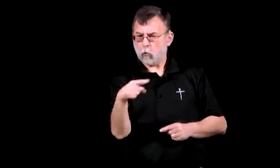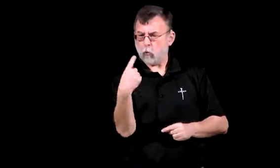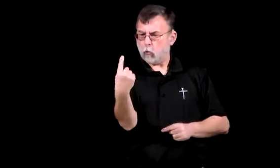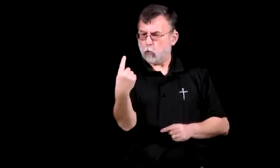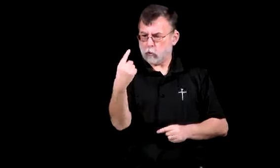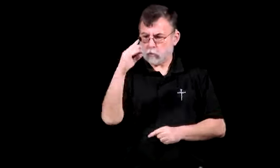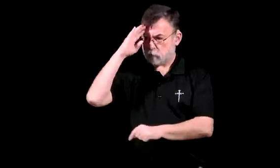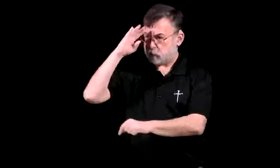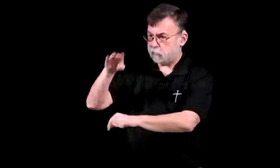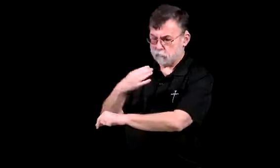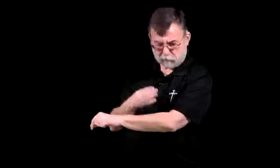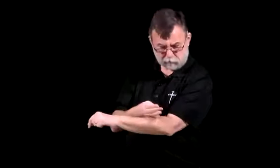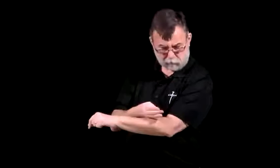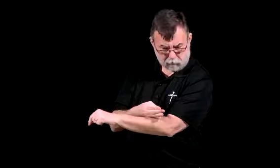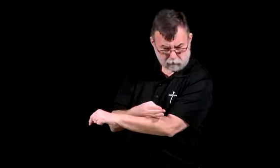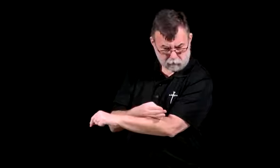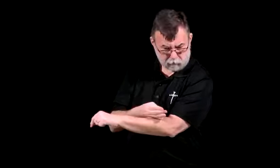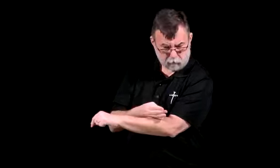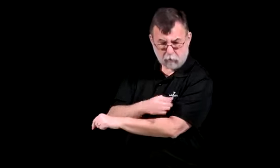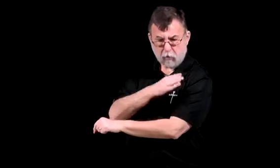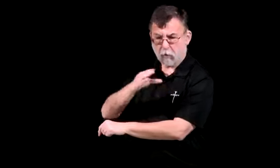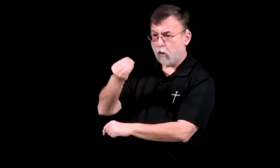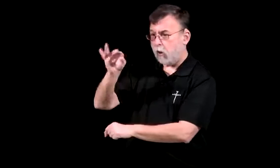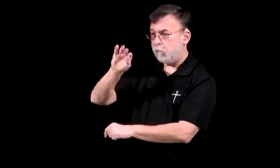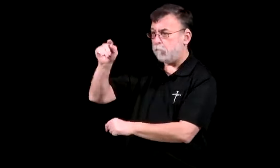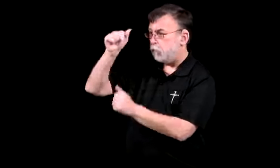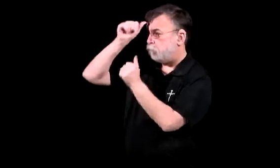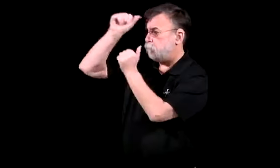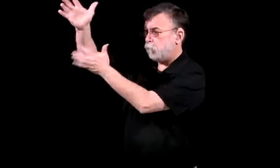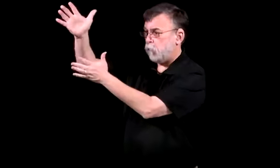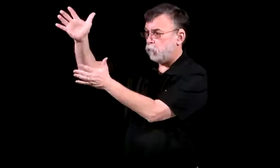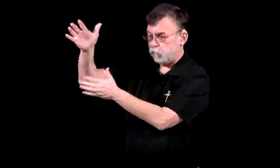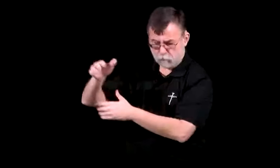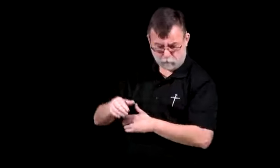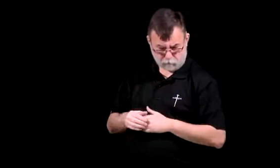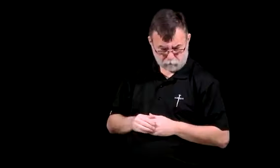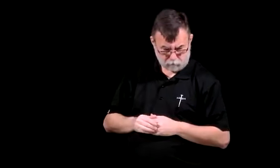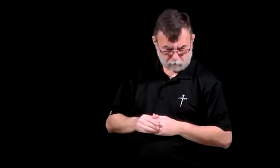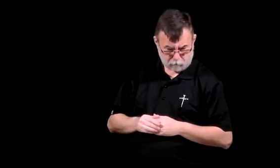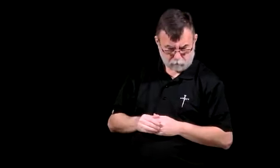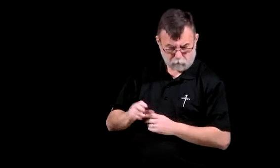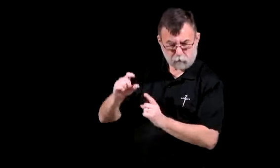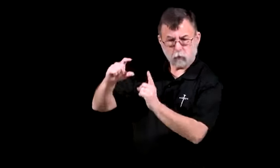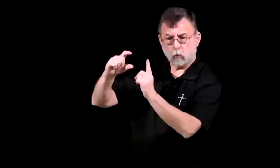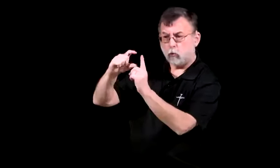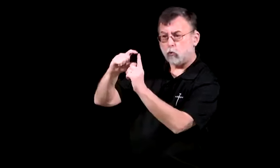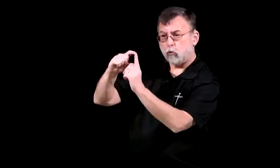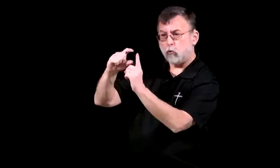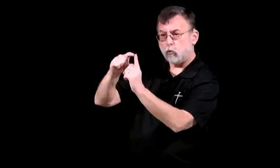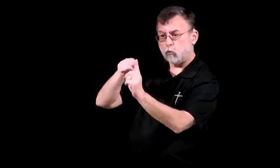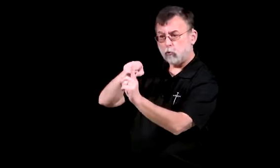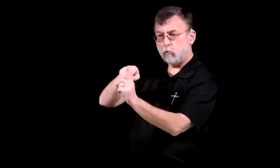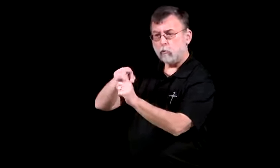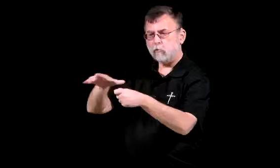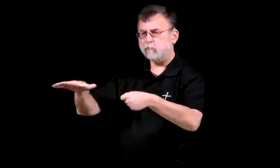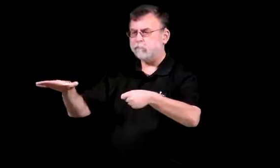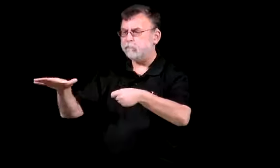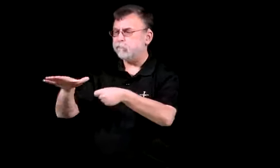became flesh. And he bestowed all of that on his only Son, God the Father, and that